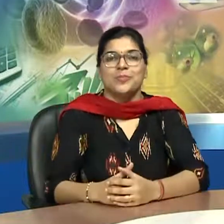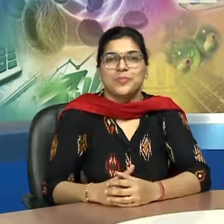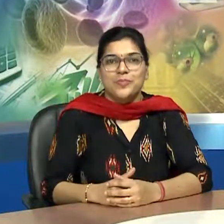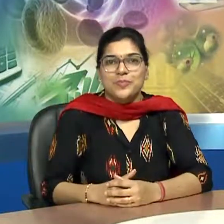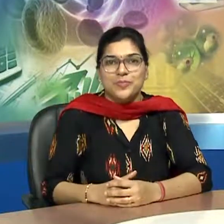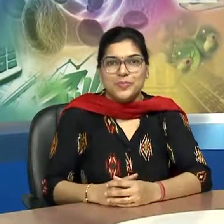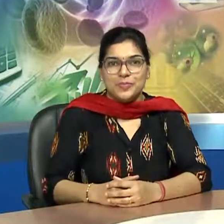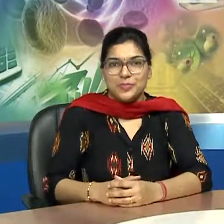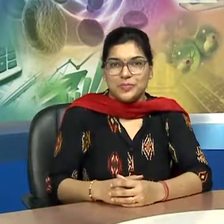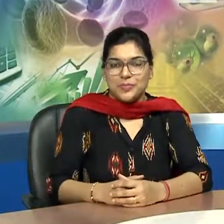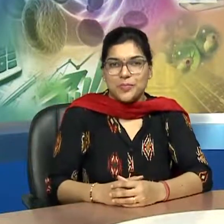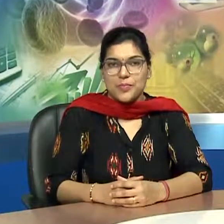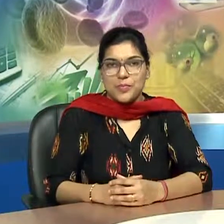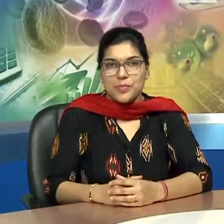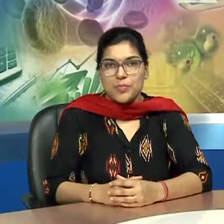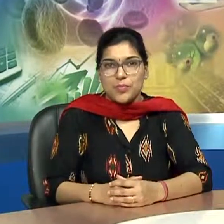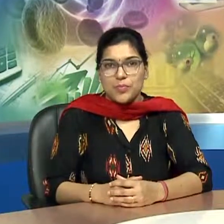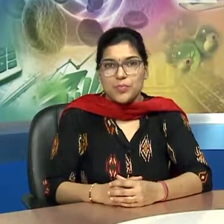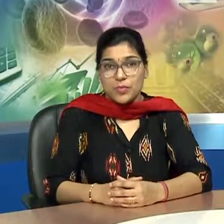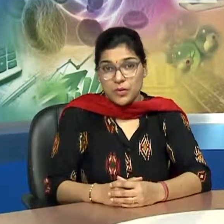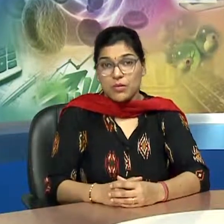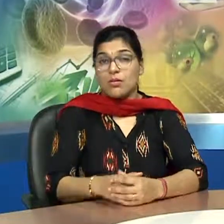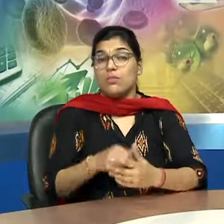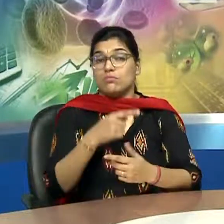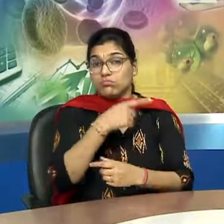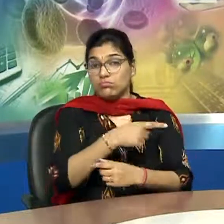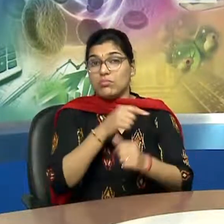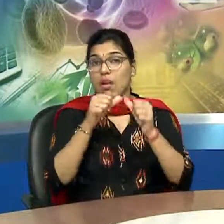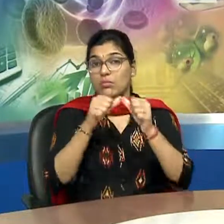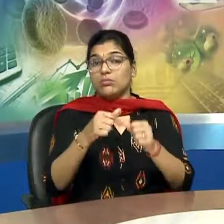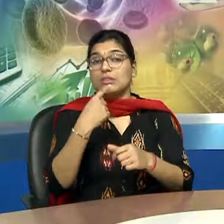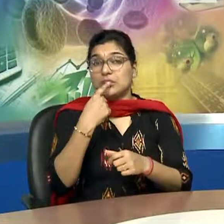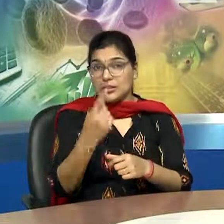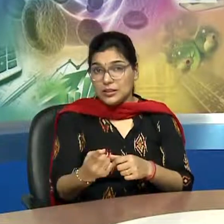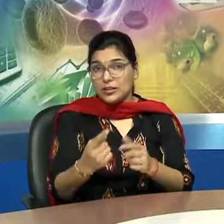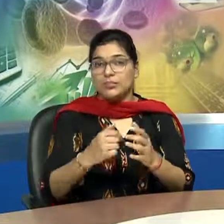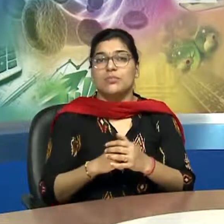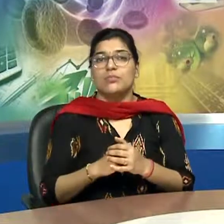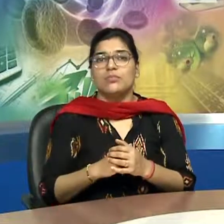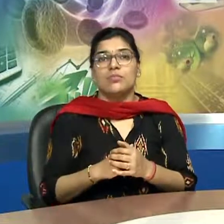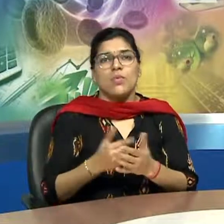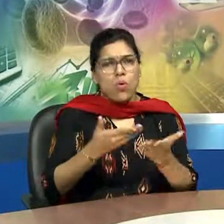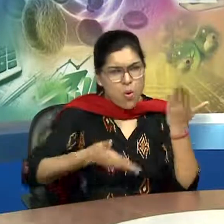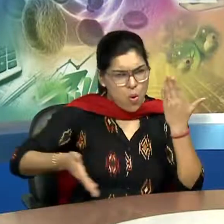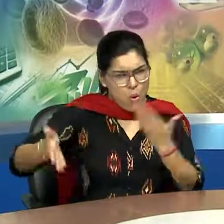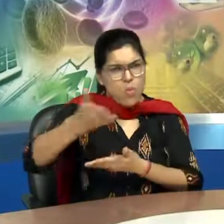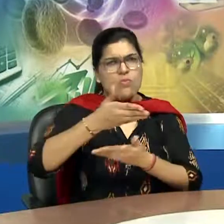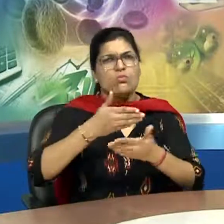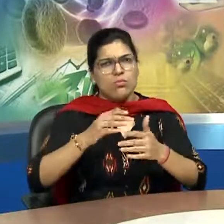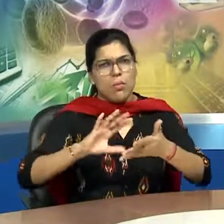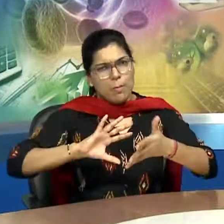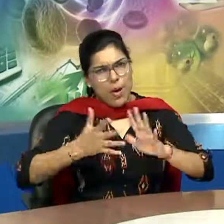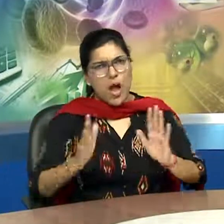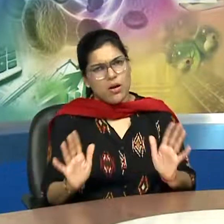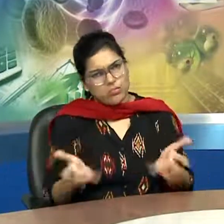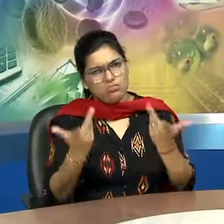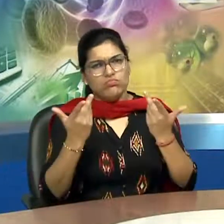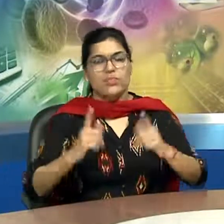Now the answer is there on the screen. The answer says that they